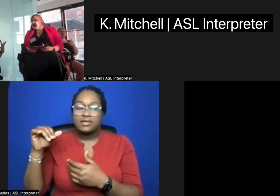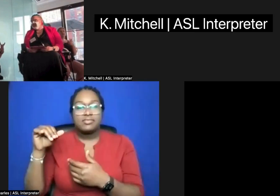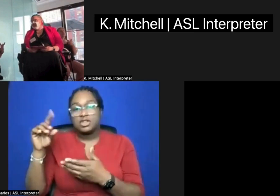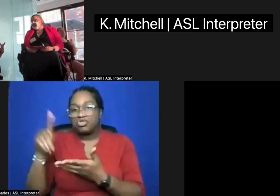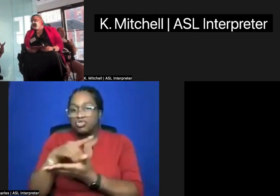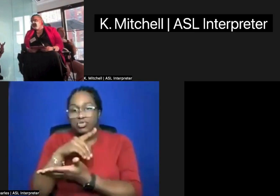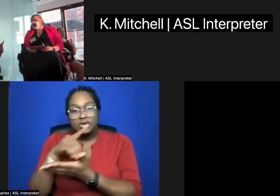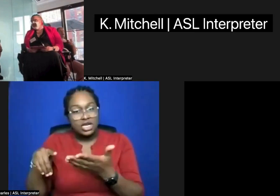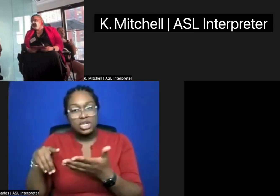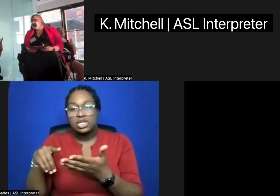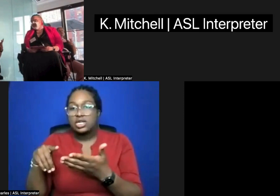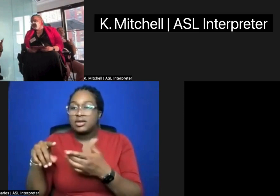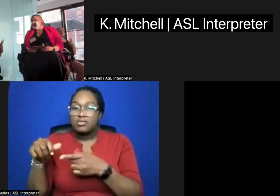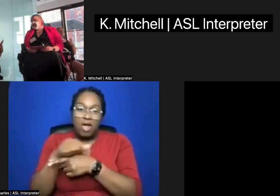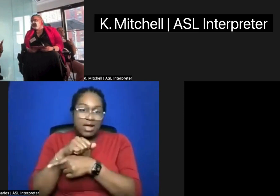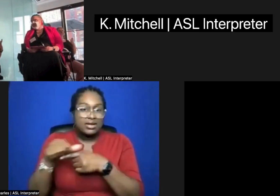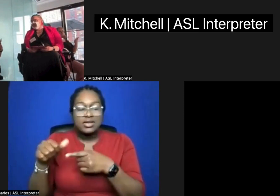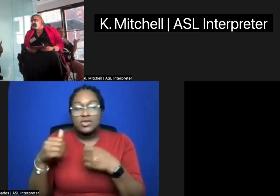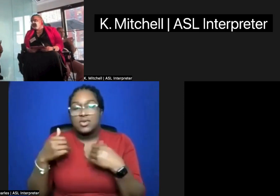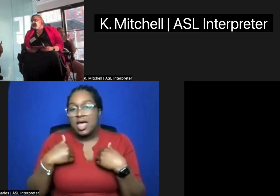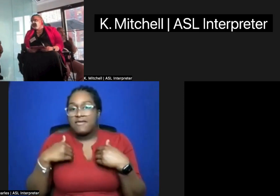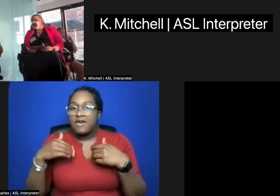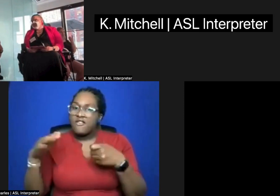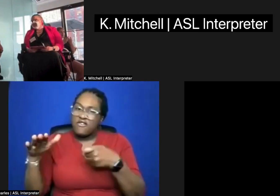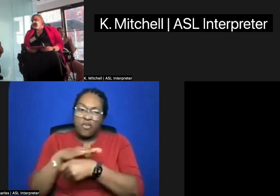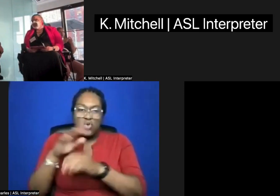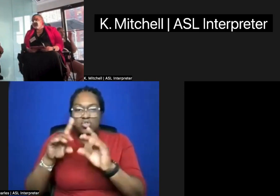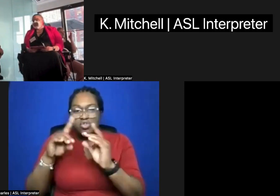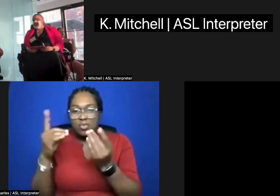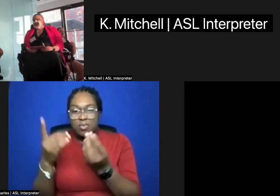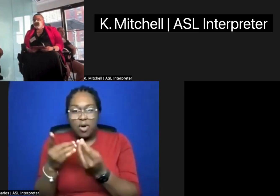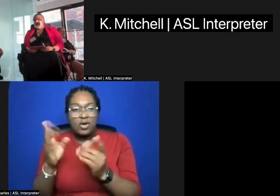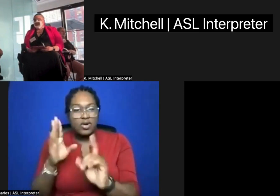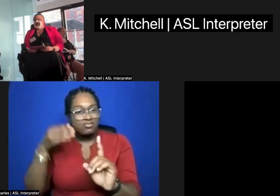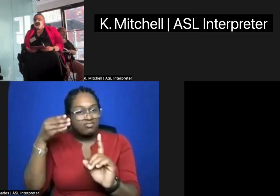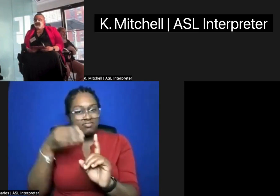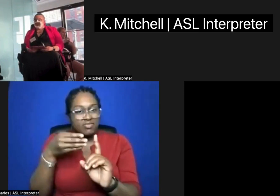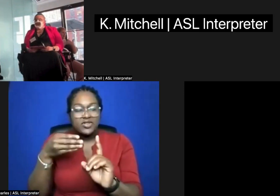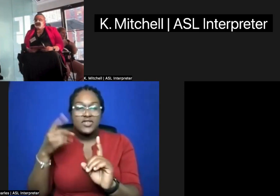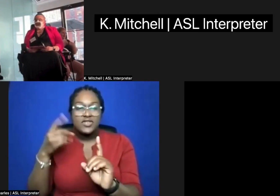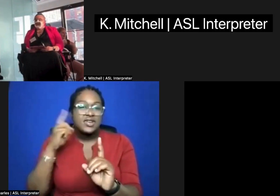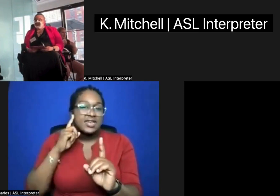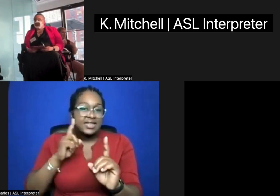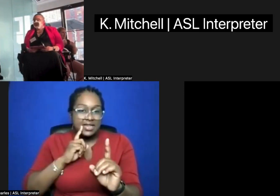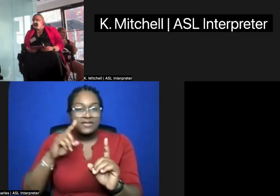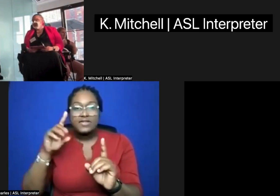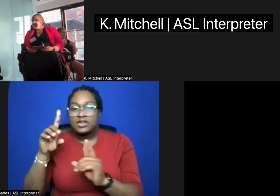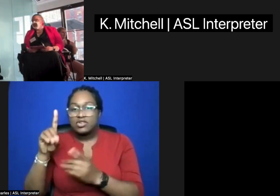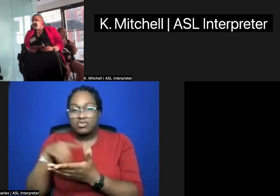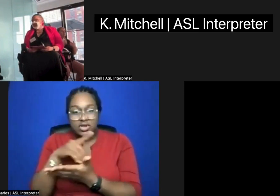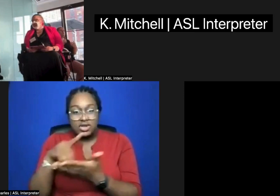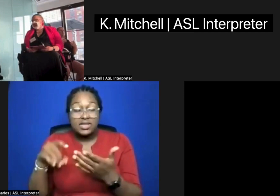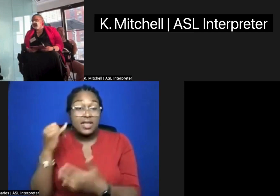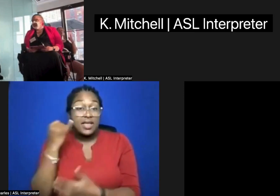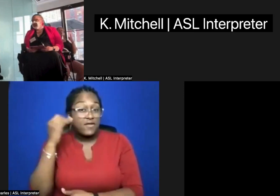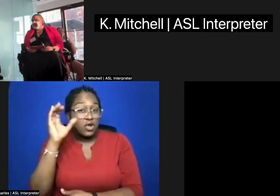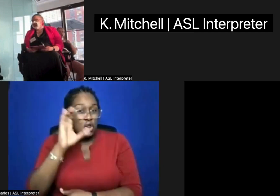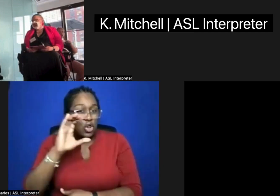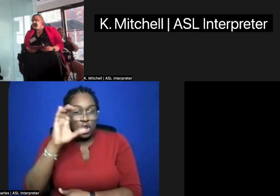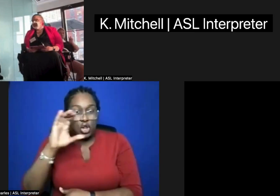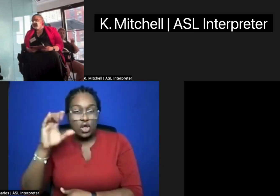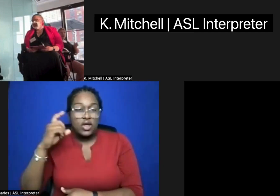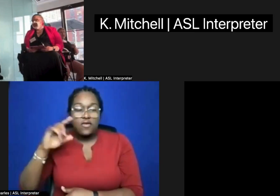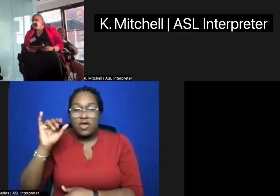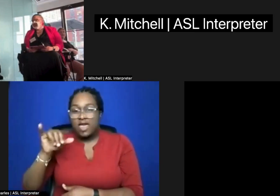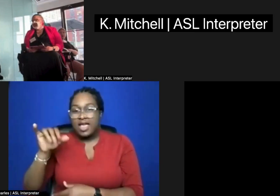a whole department that is dedicated to death discrimination. And so when you're looking at the firms,